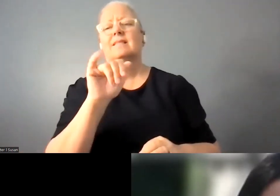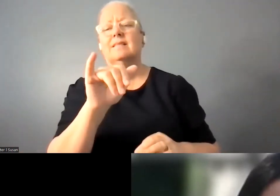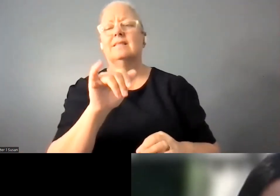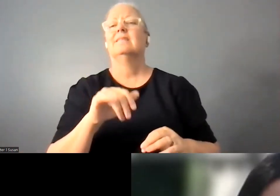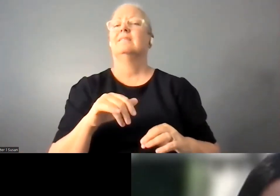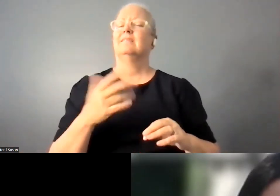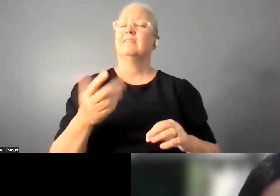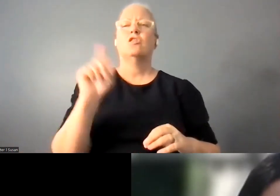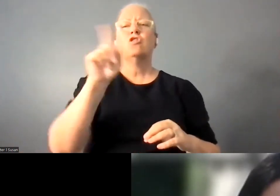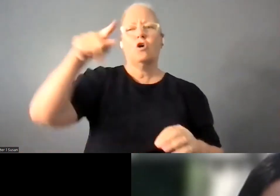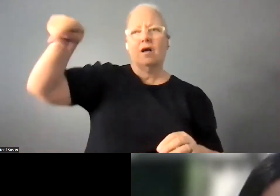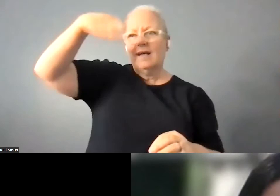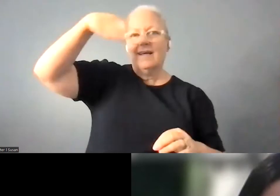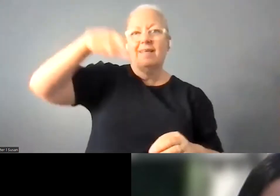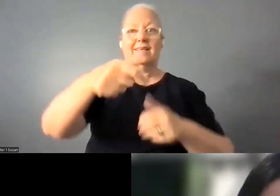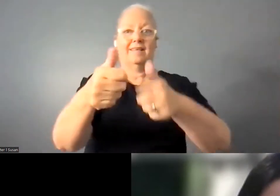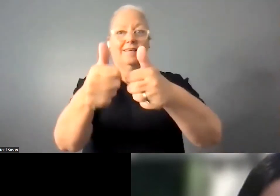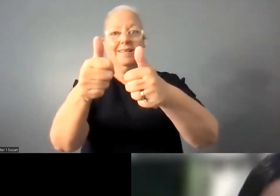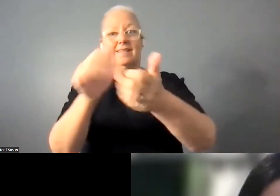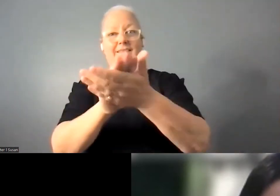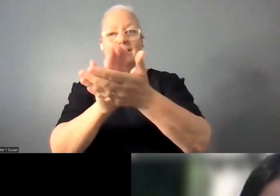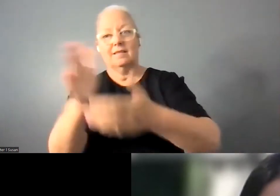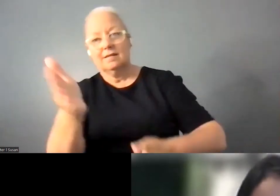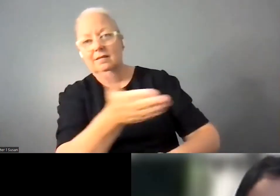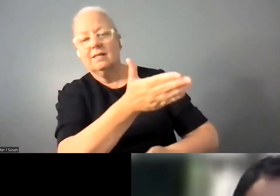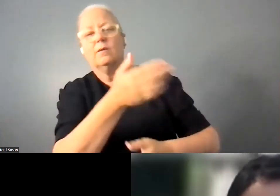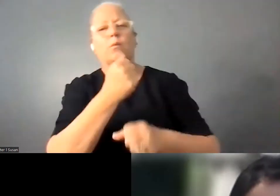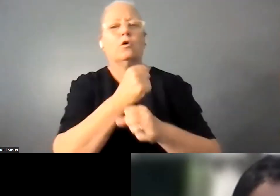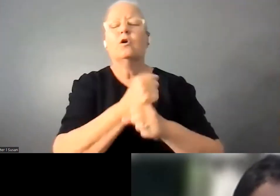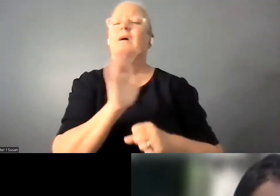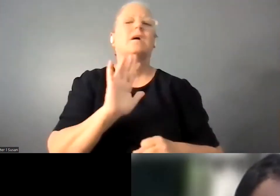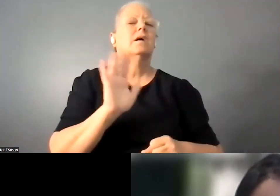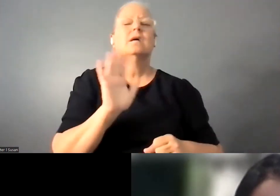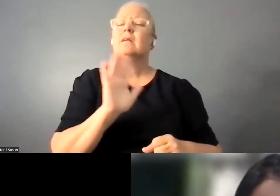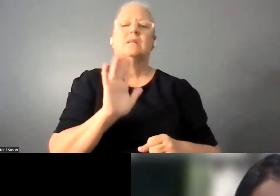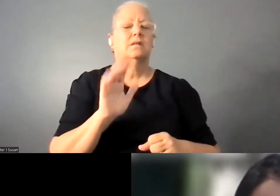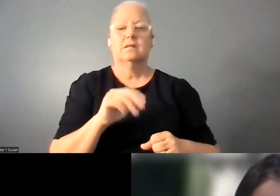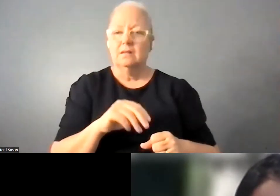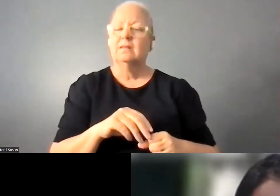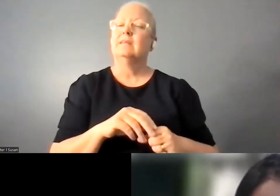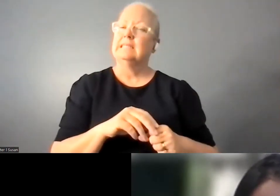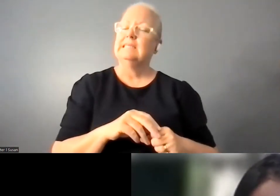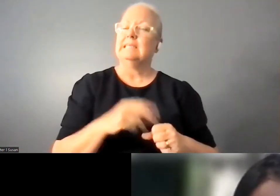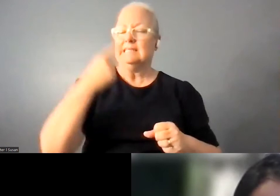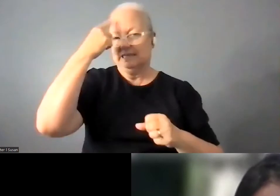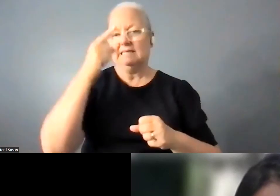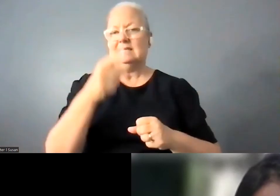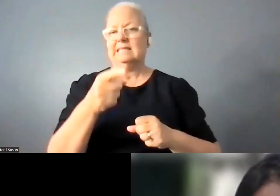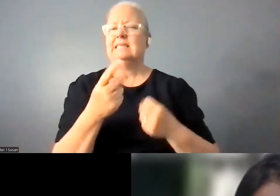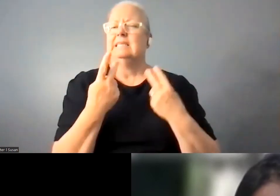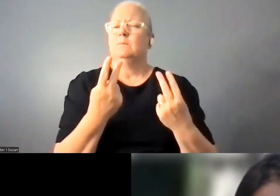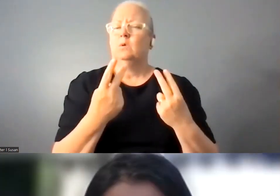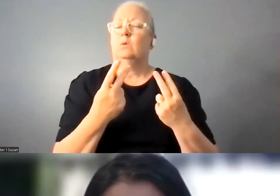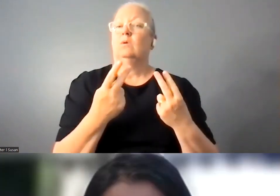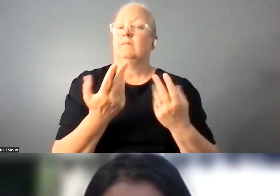tokenism, which is like cancer for us. I myself is a person with disabilities, so